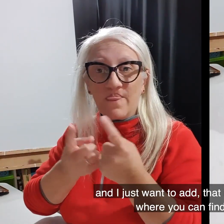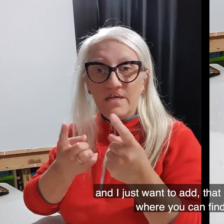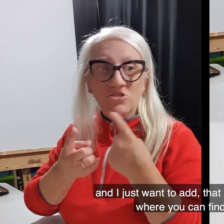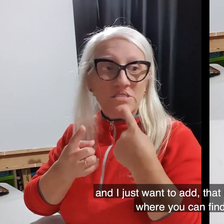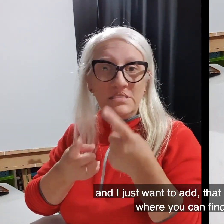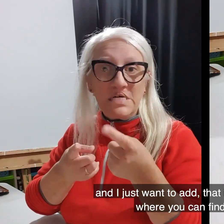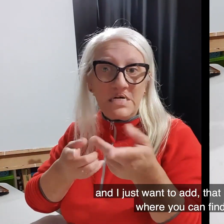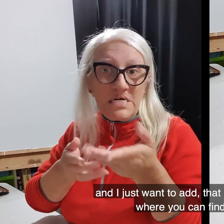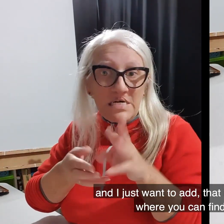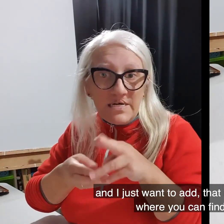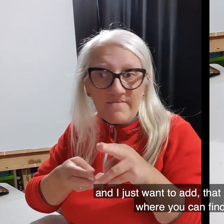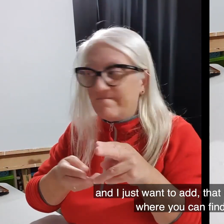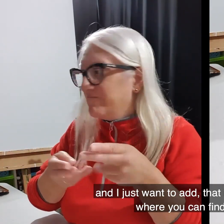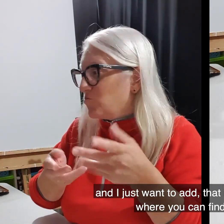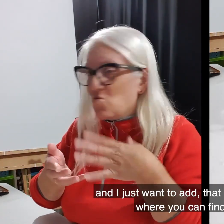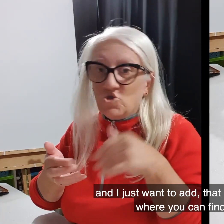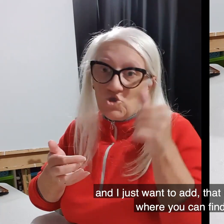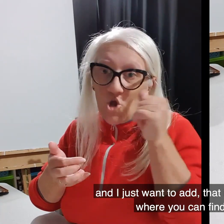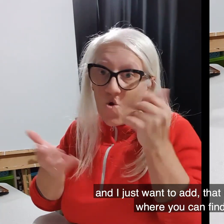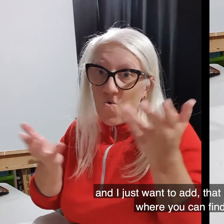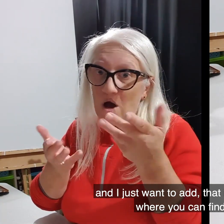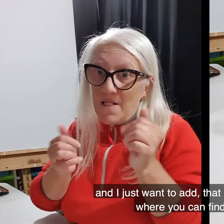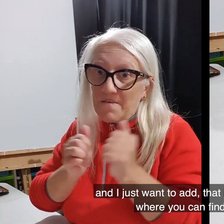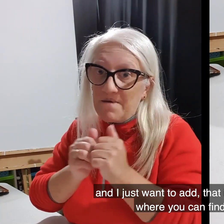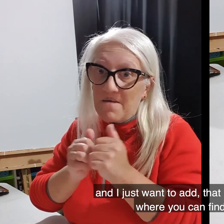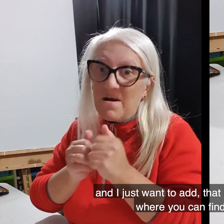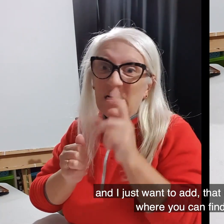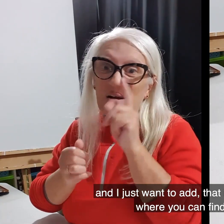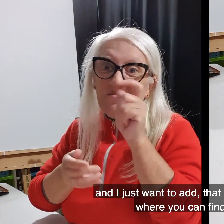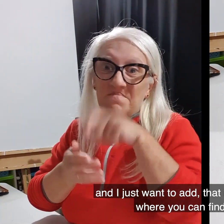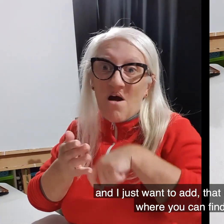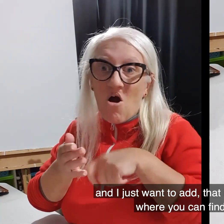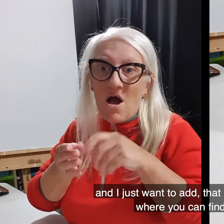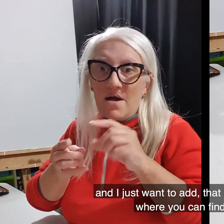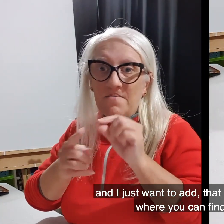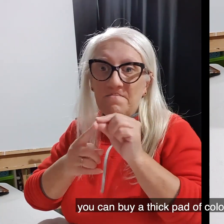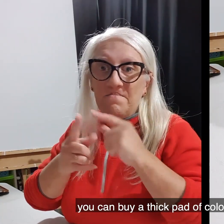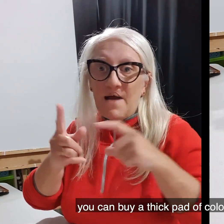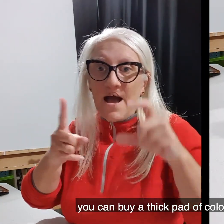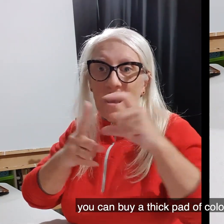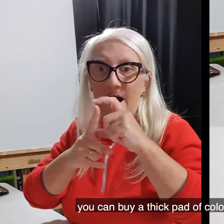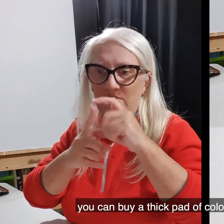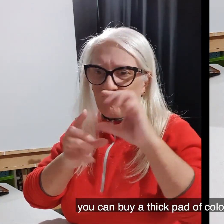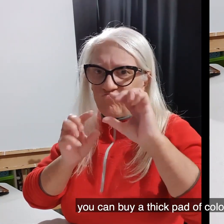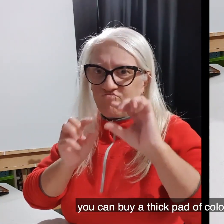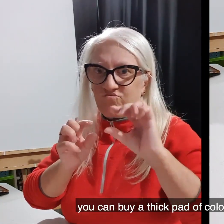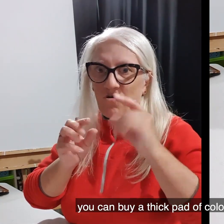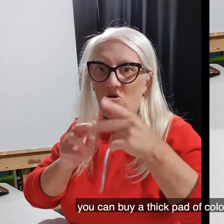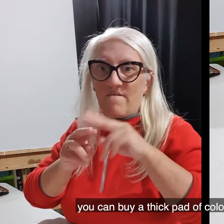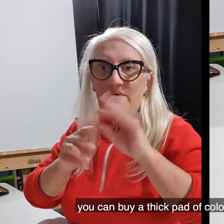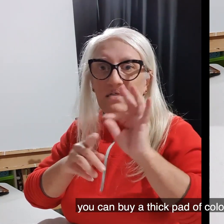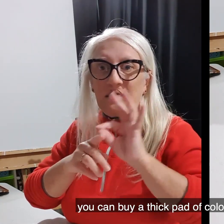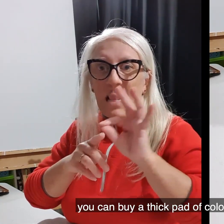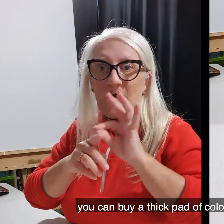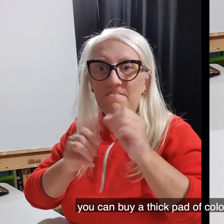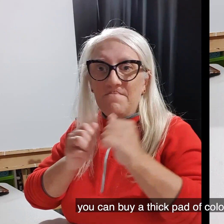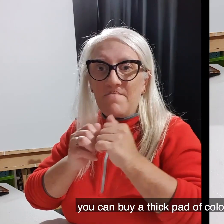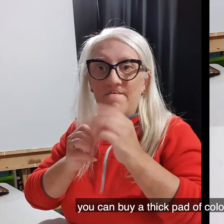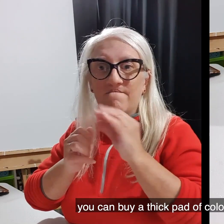And I just want to add that if you're wondering where you can find the paper, you can buy a thick pad of coloured paper